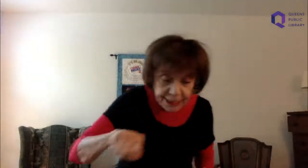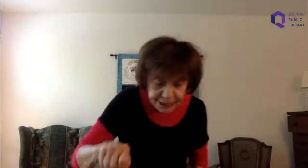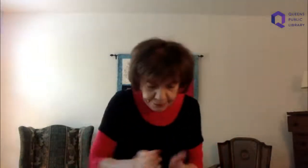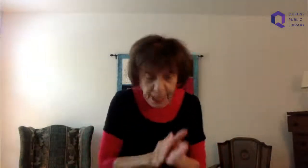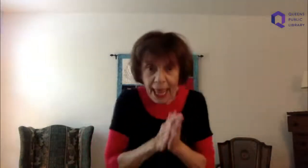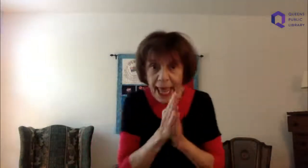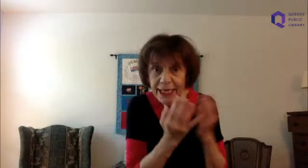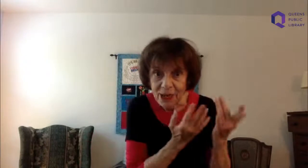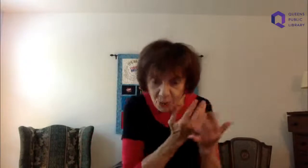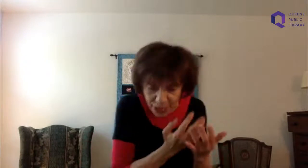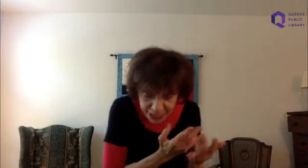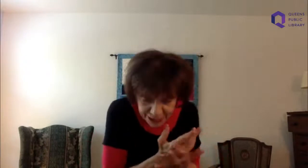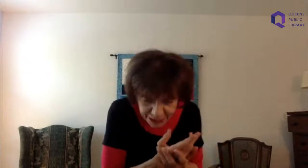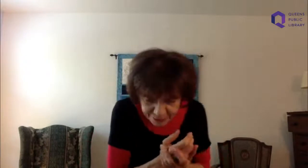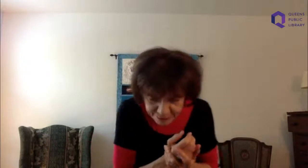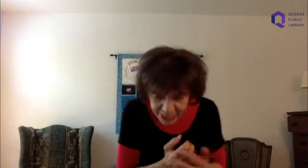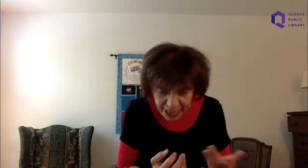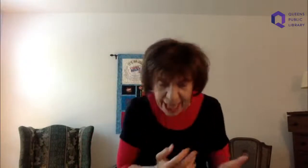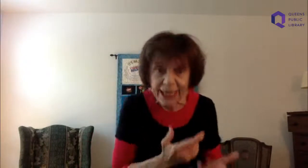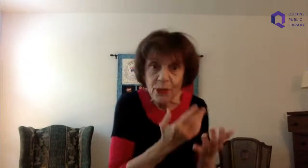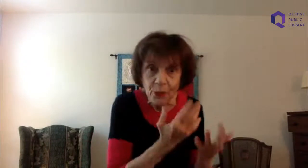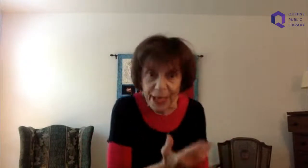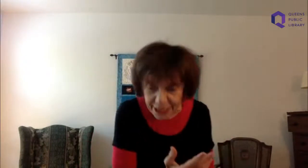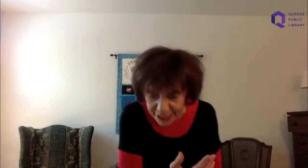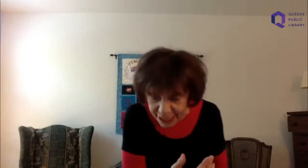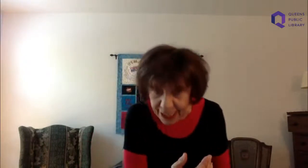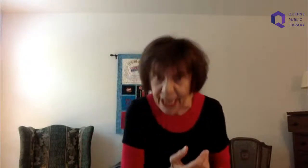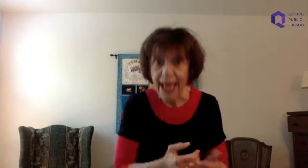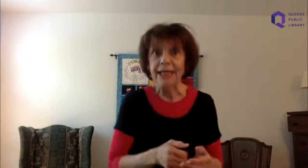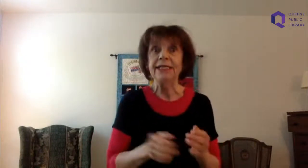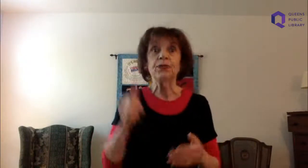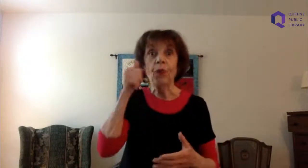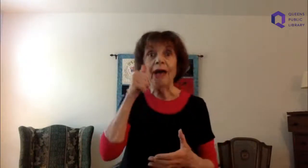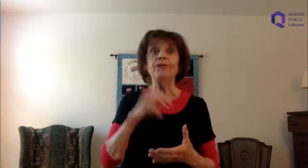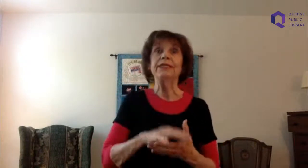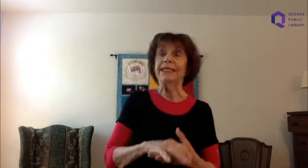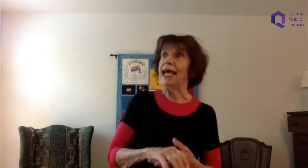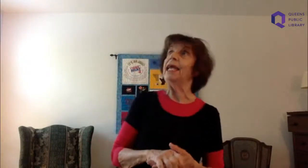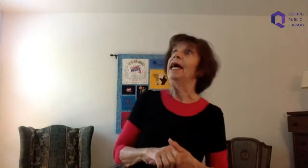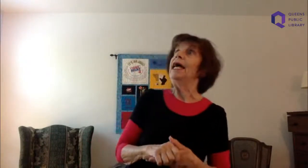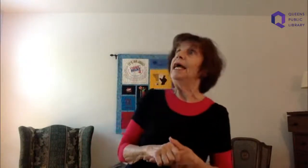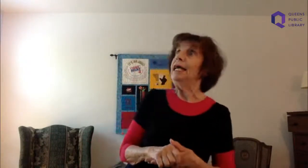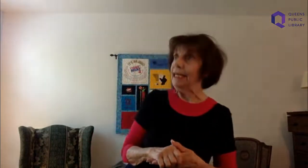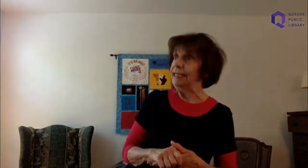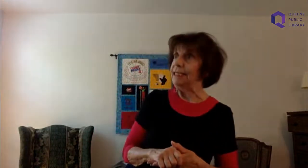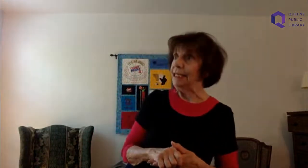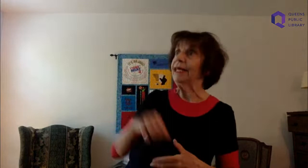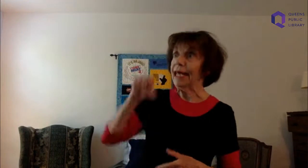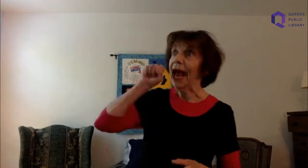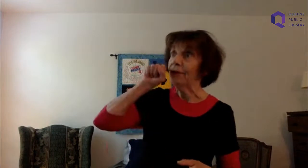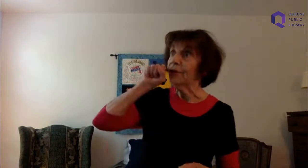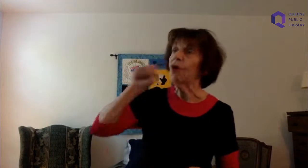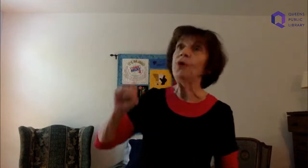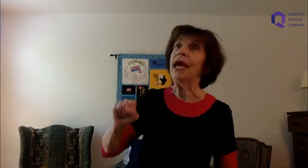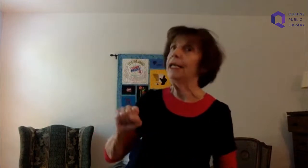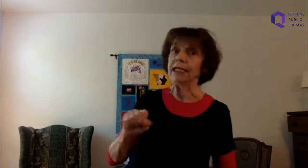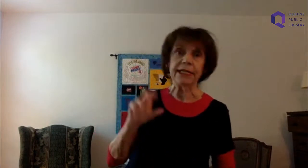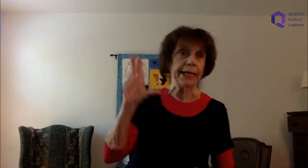seeds, and he waited, and he waited, and his wife would say, did the carrot grow yet? And he said, not